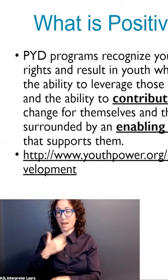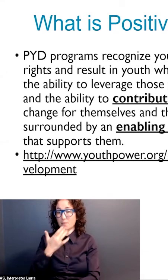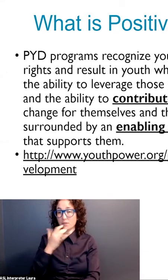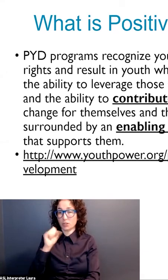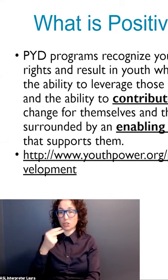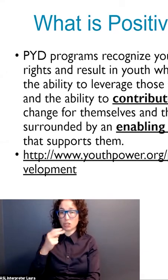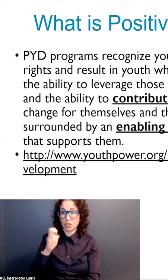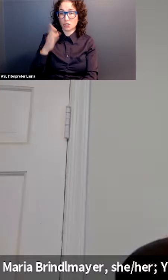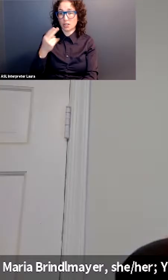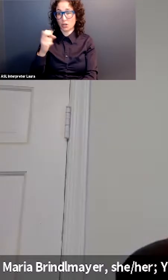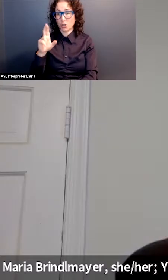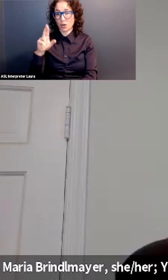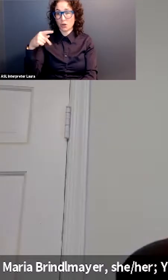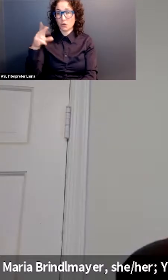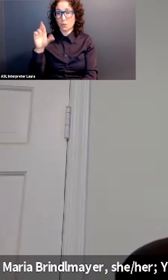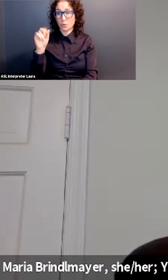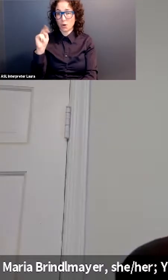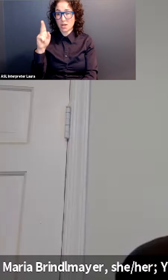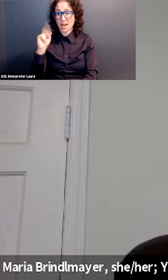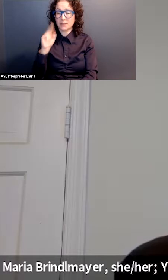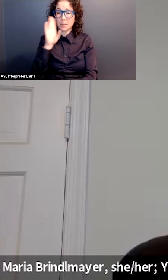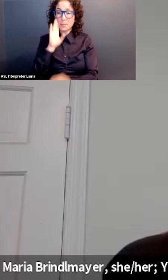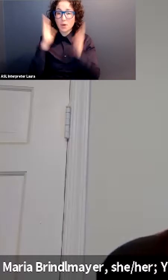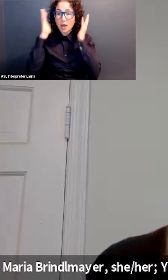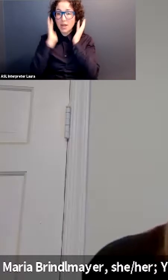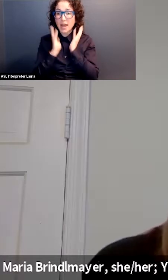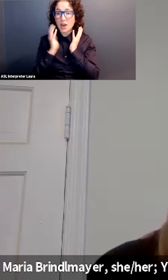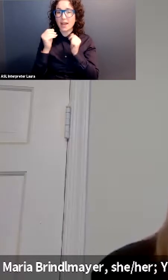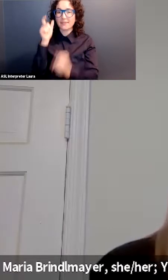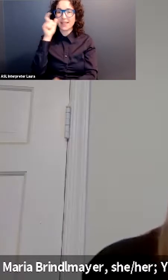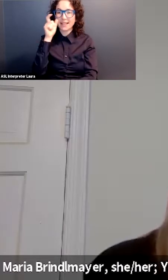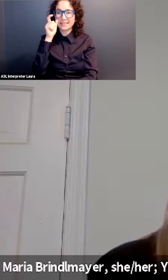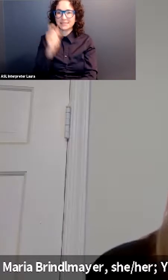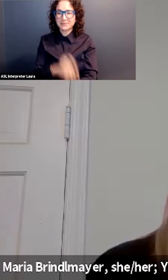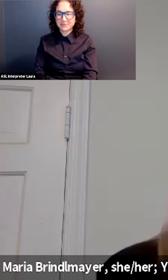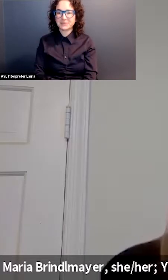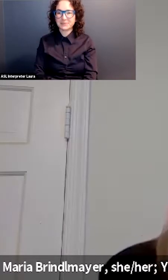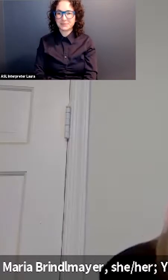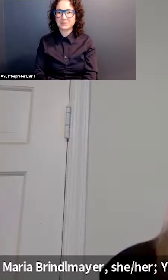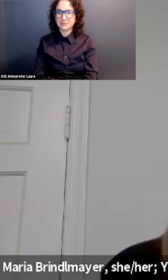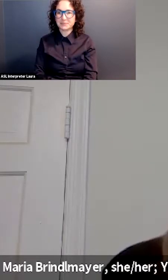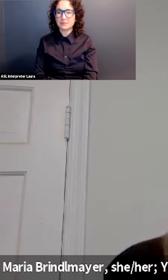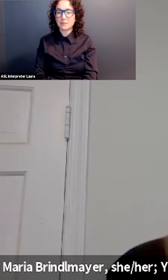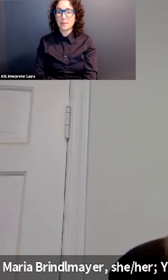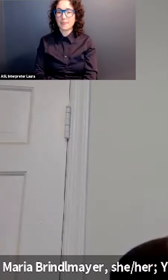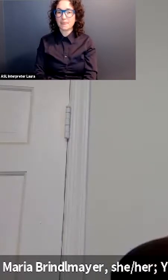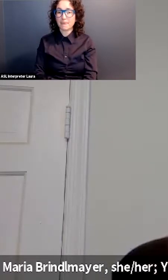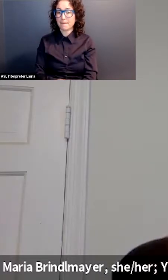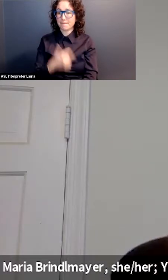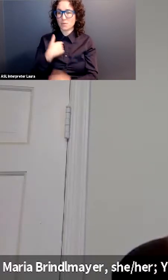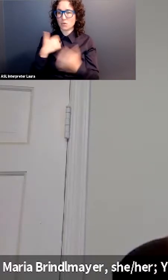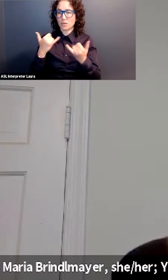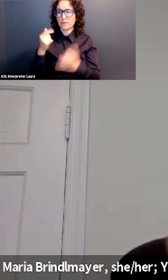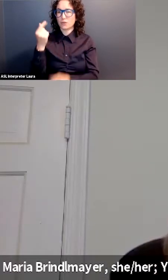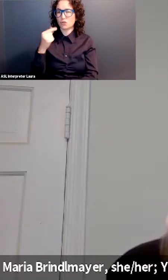my pronouns. I have brown hair and I'm wearing glasses. And I'm wearing a green shirt